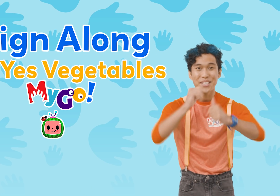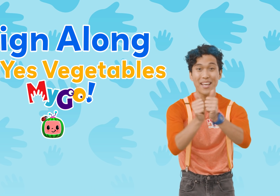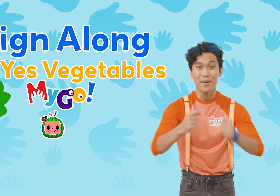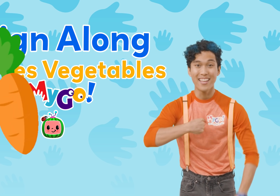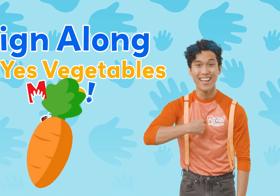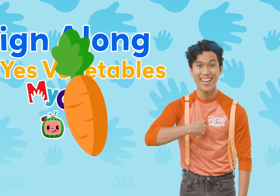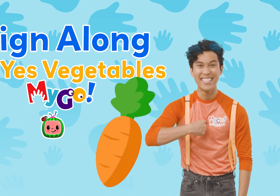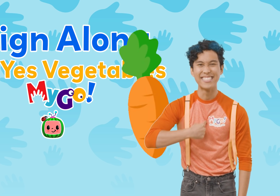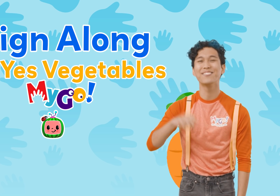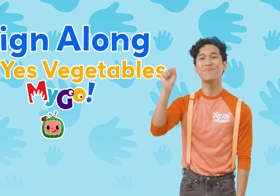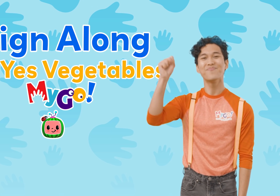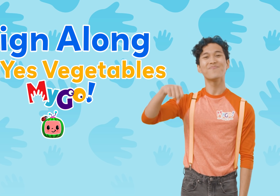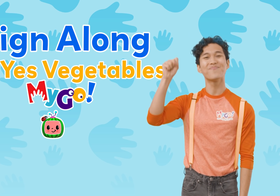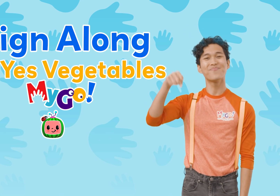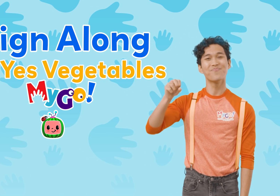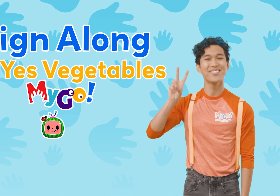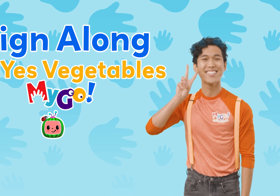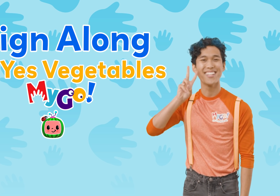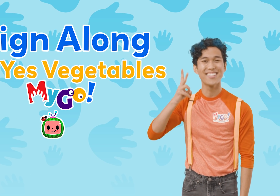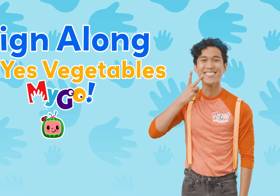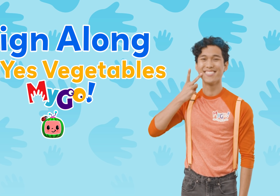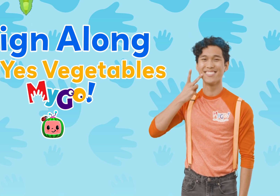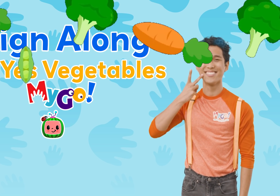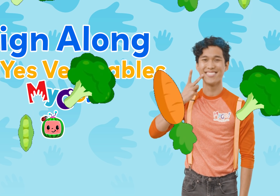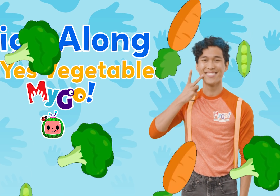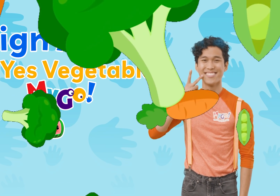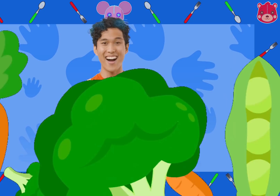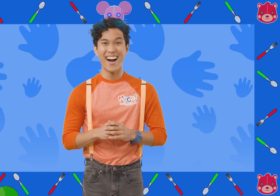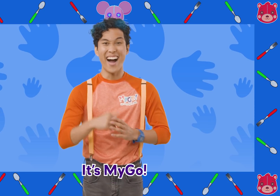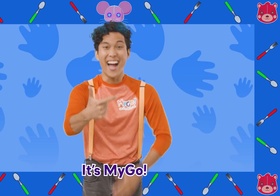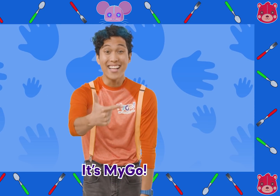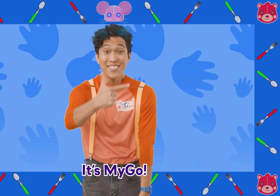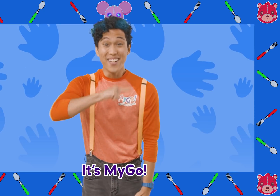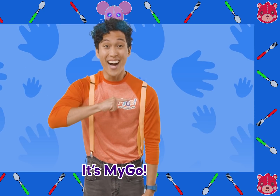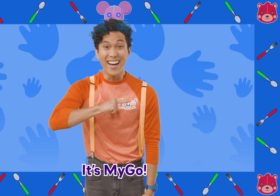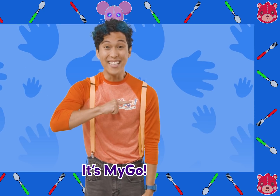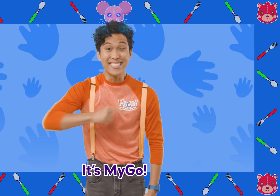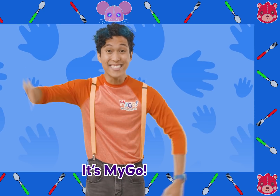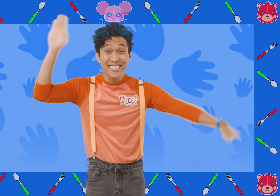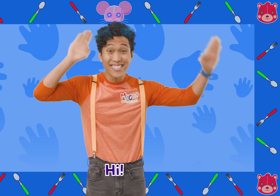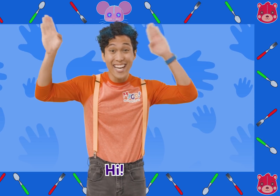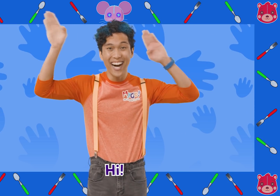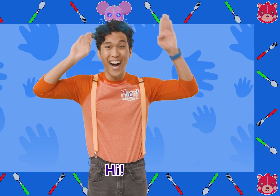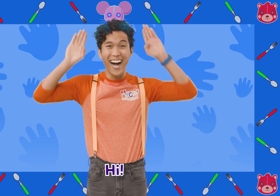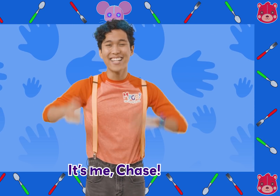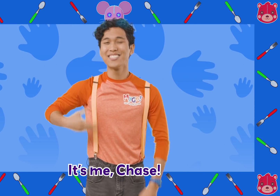with me. Yes, yes, vegetables. It's MyGo. Hi, it's